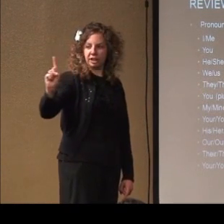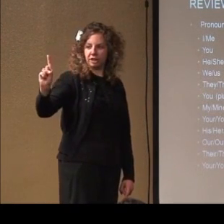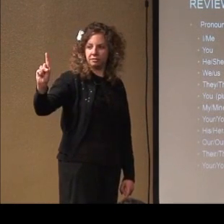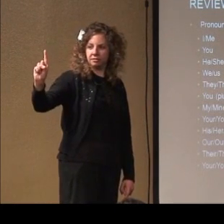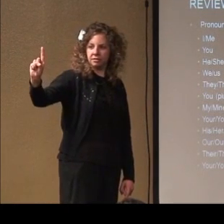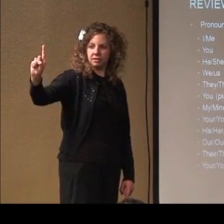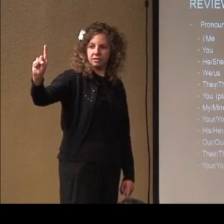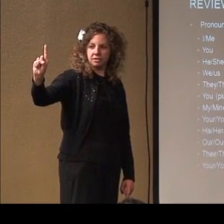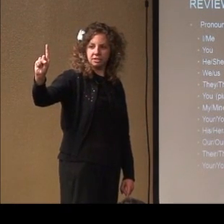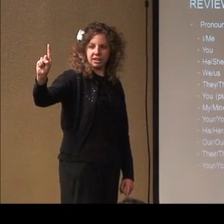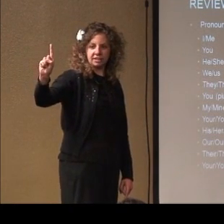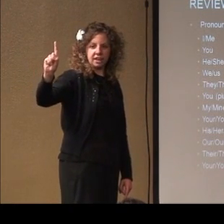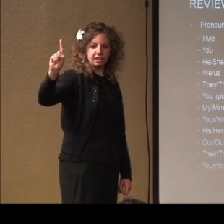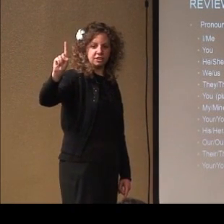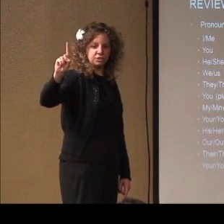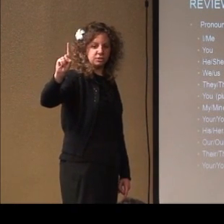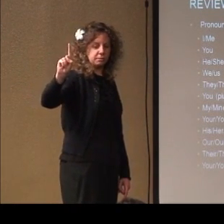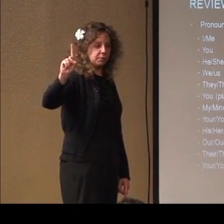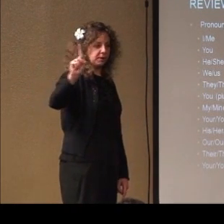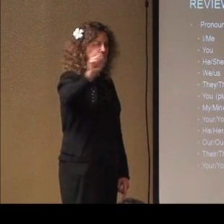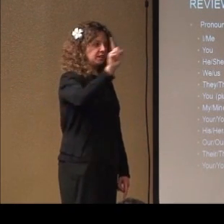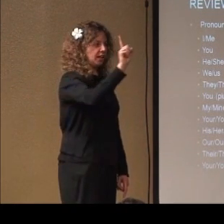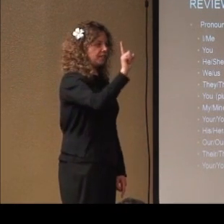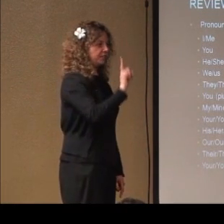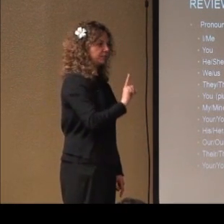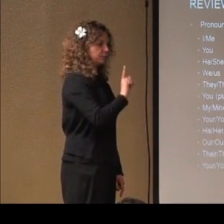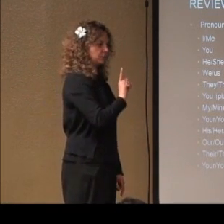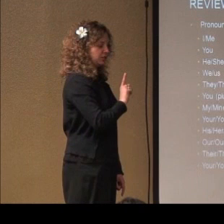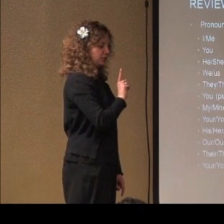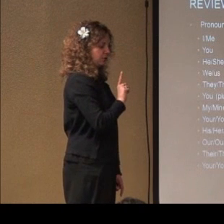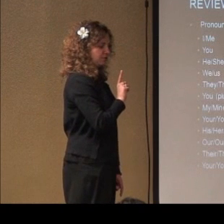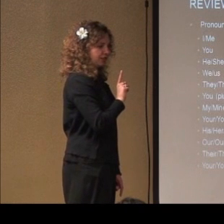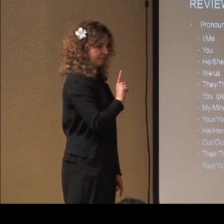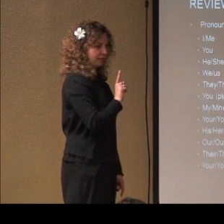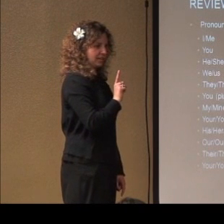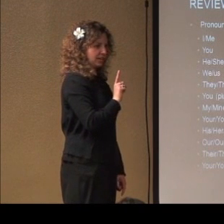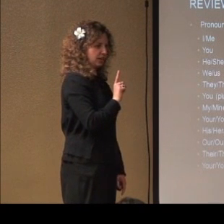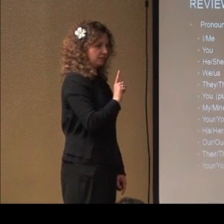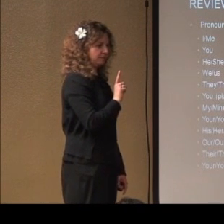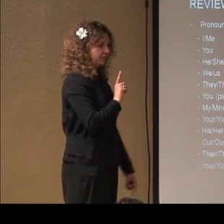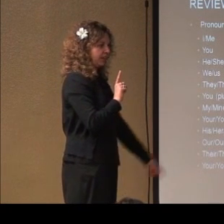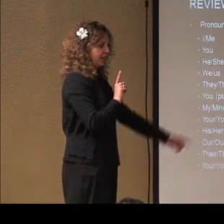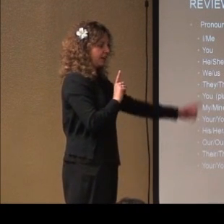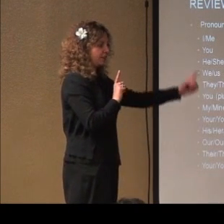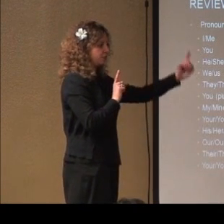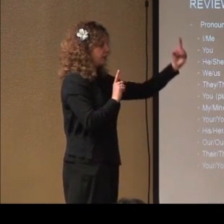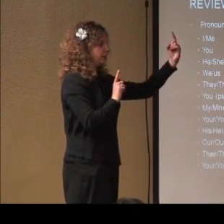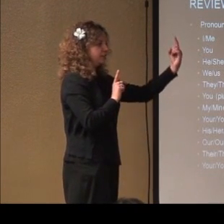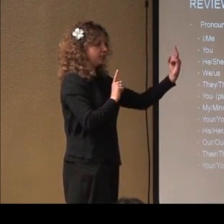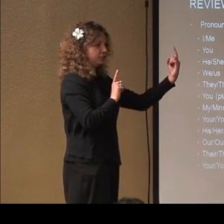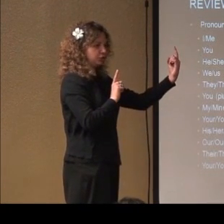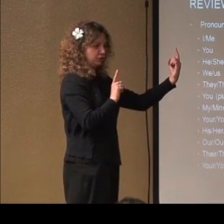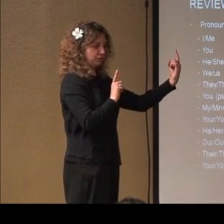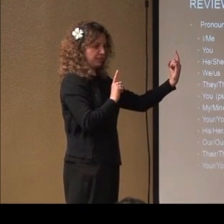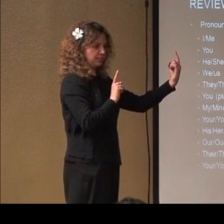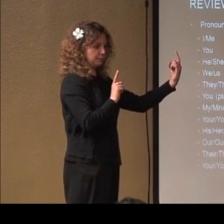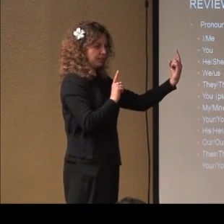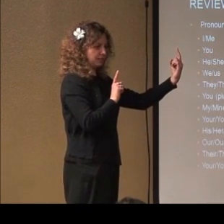finger, just like that, like you're showing number 1. And then this one's going to go in front of me here. And the other one is turned facing me because